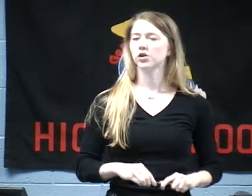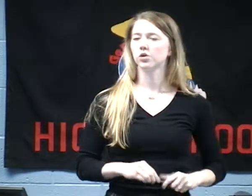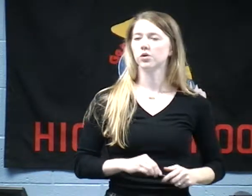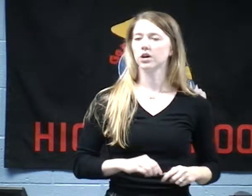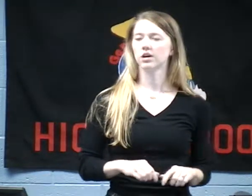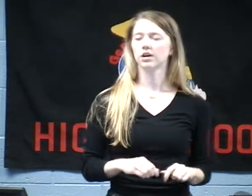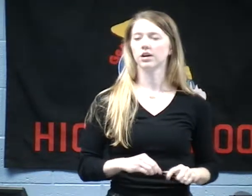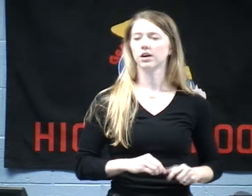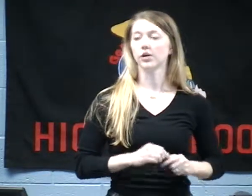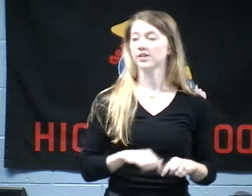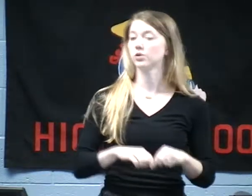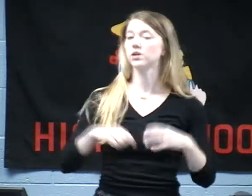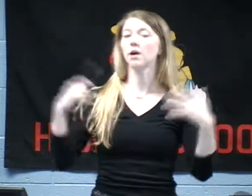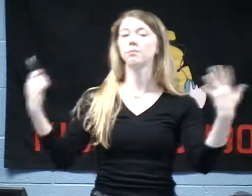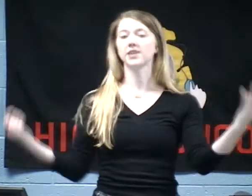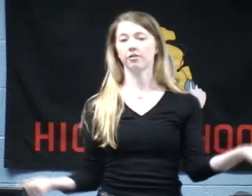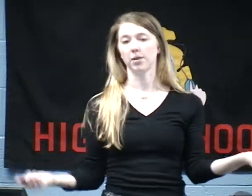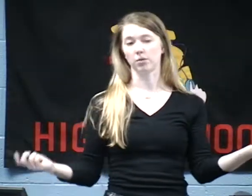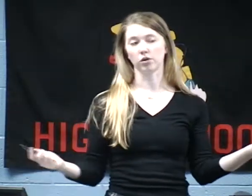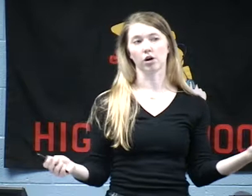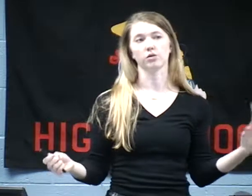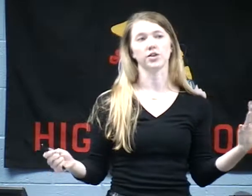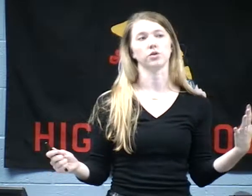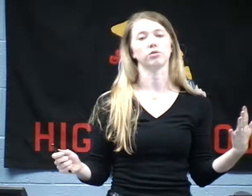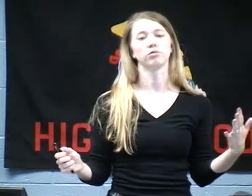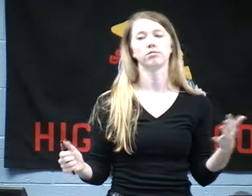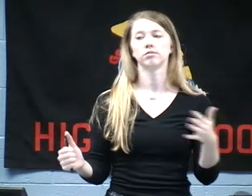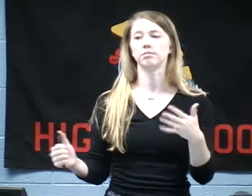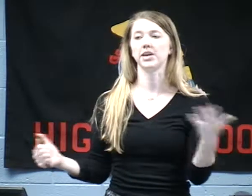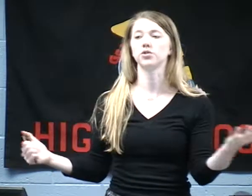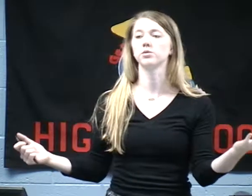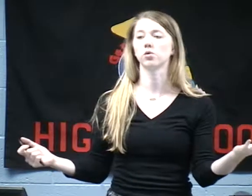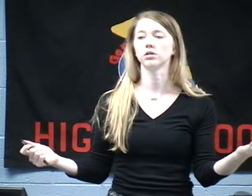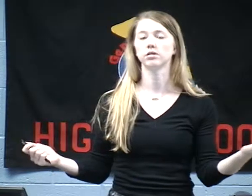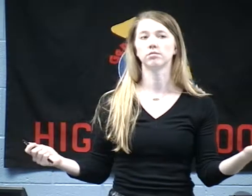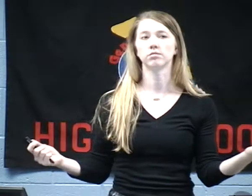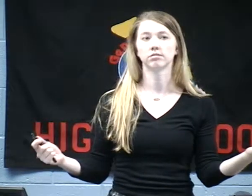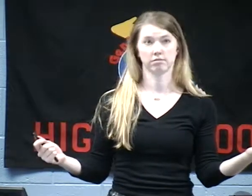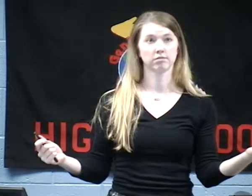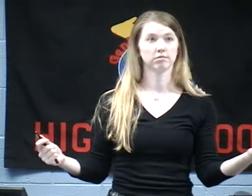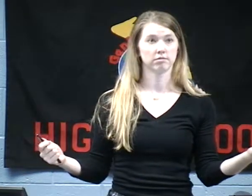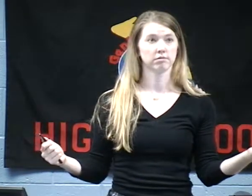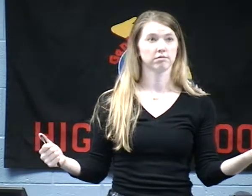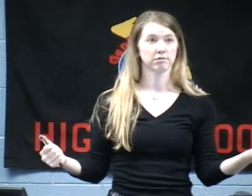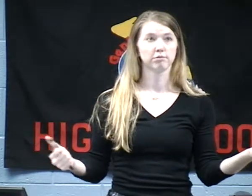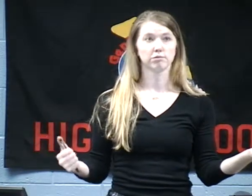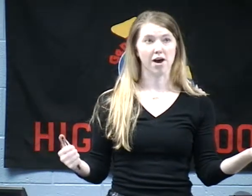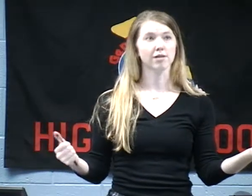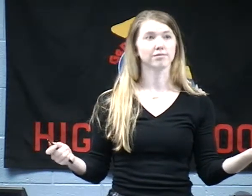do. Okay, so some deaf people go to mainstream schools, right?